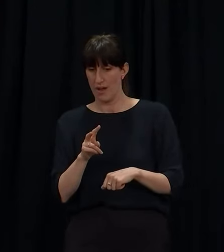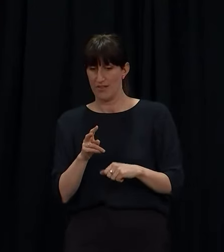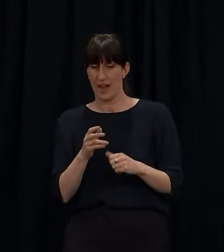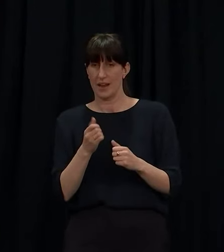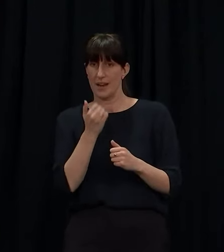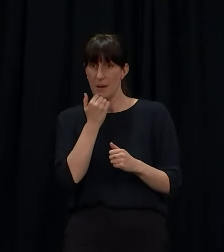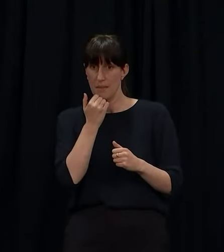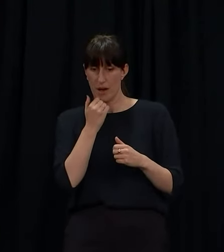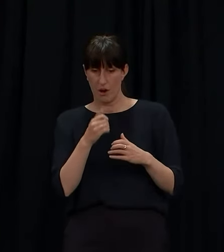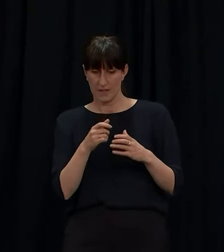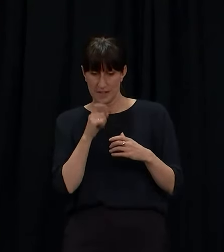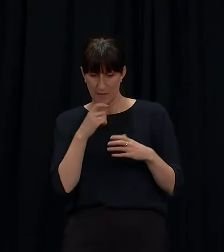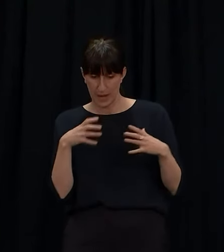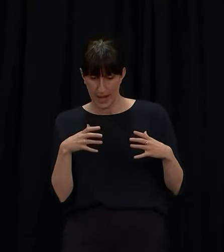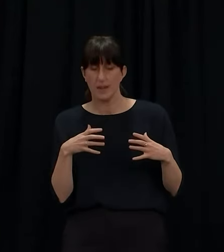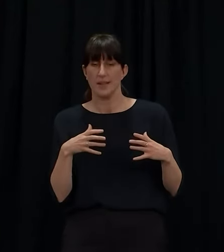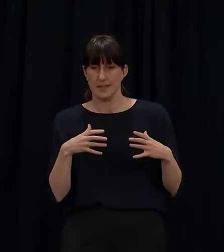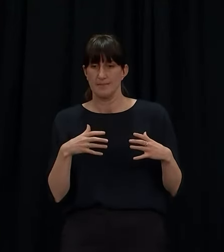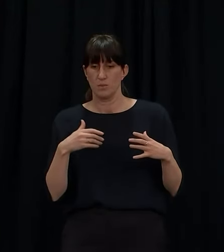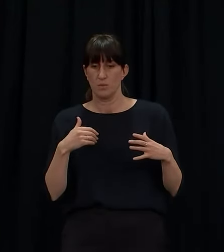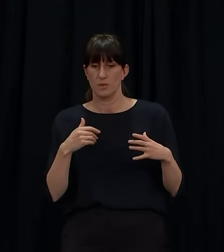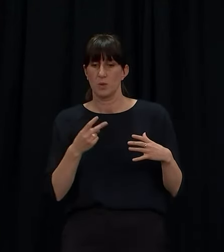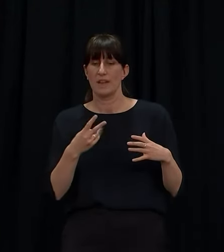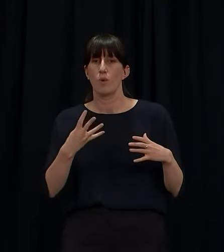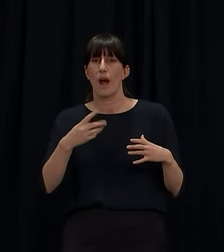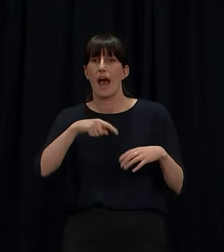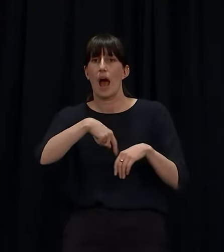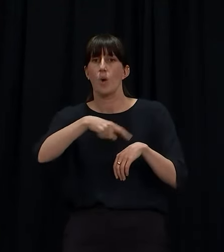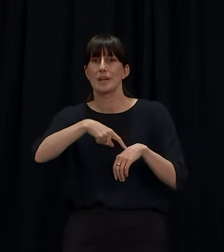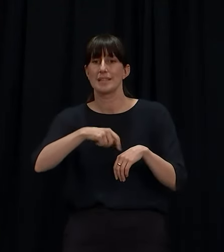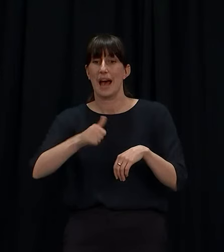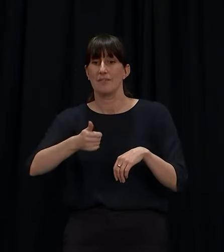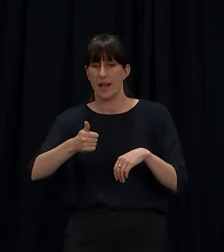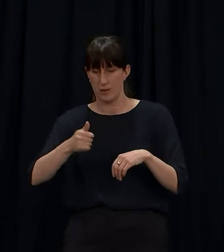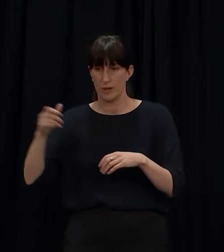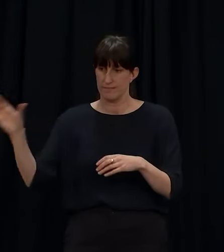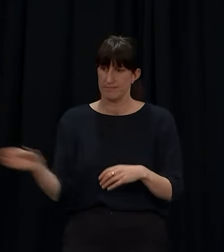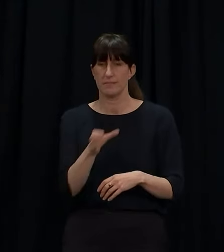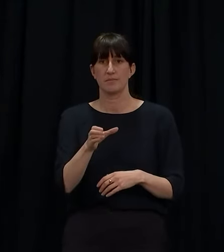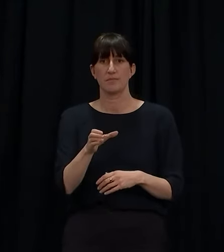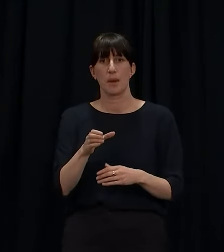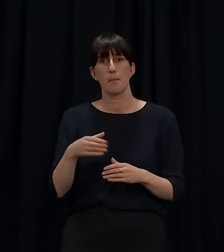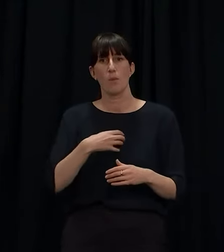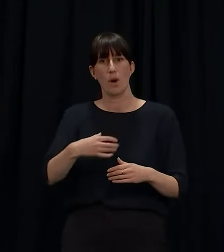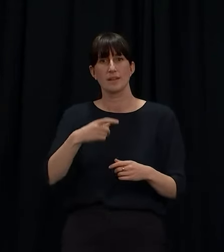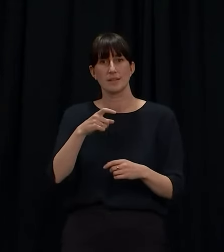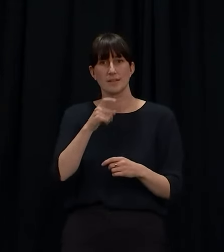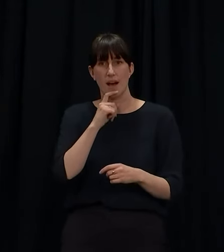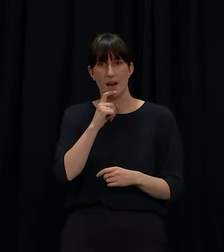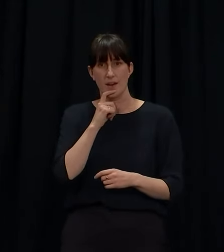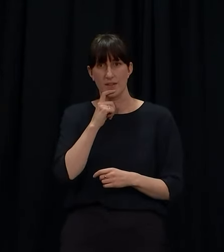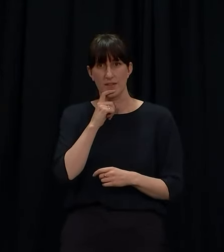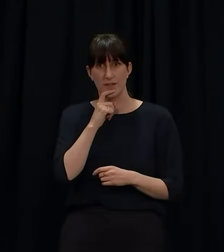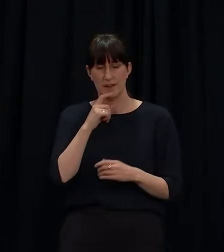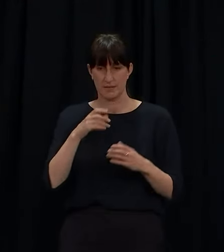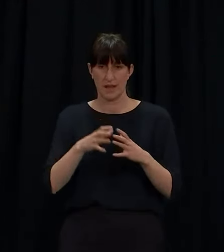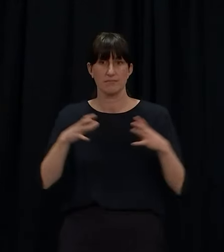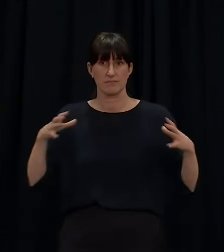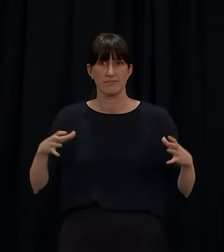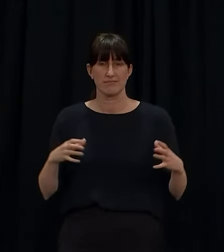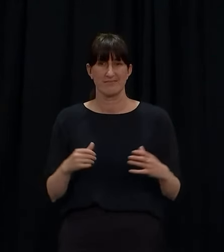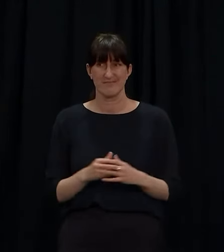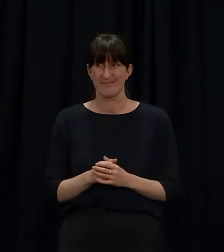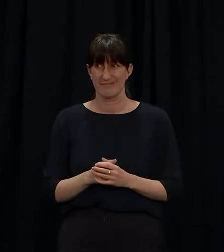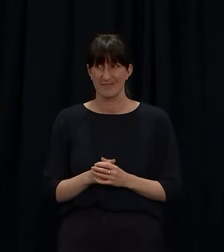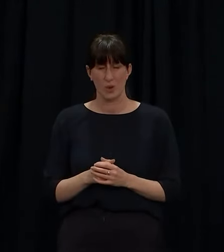was within the system needed some extra help, and that's part of the planning that was in place, that ability to then be able to pull in others and get that